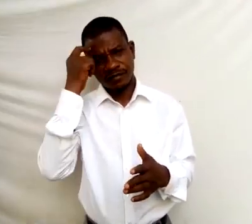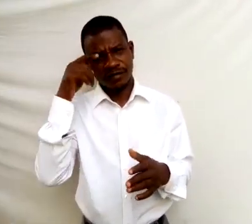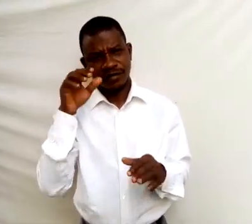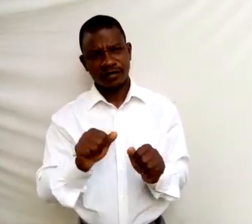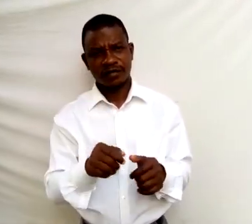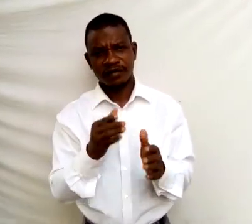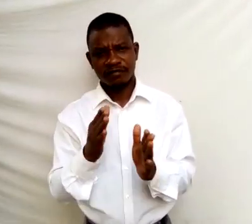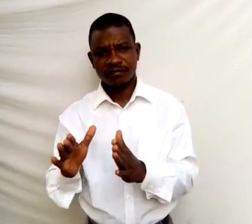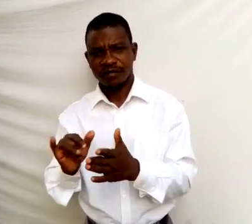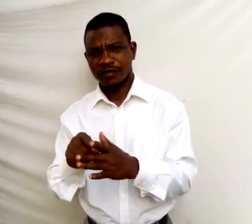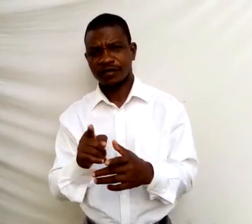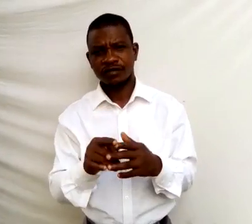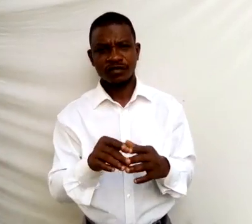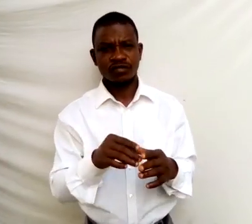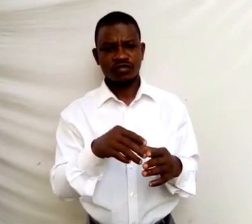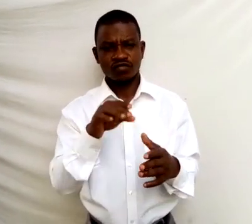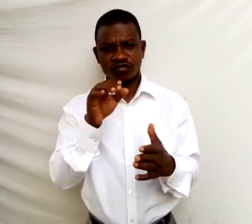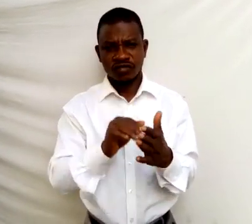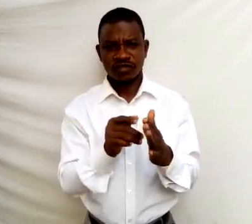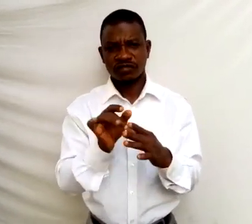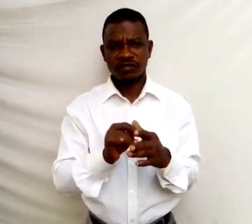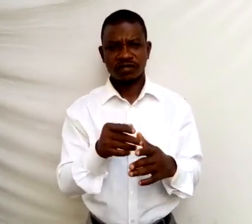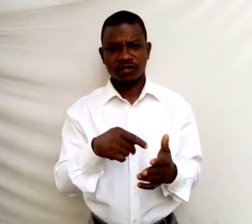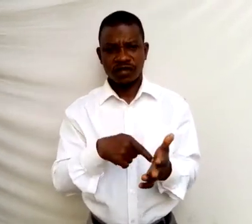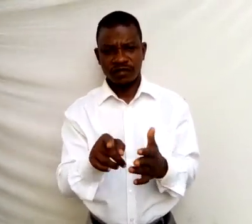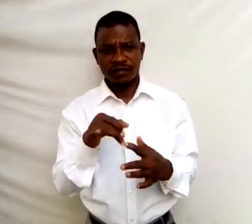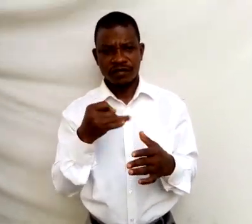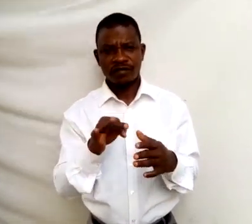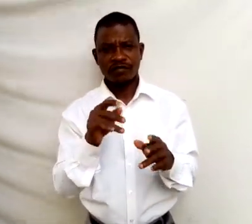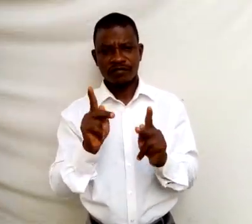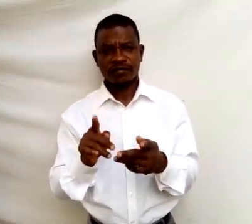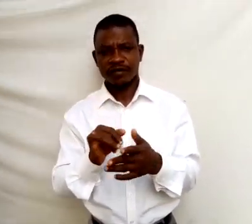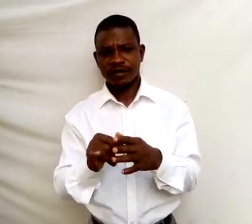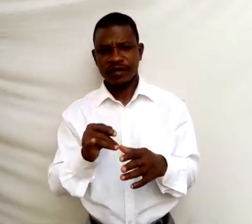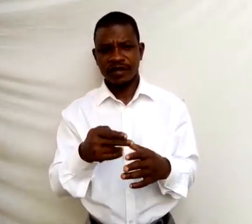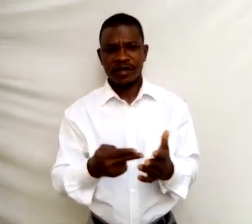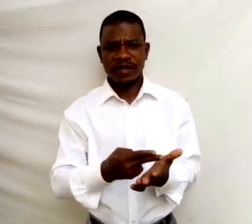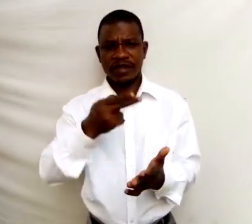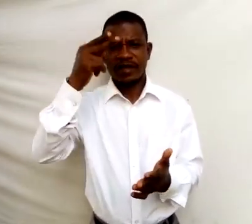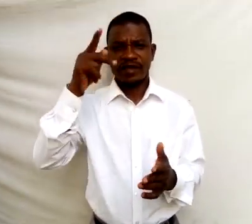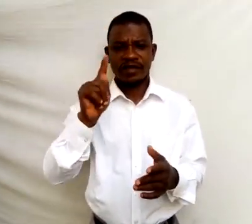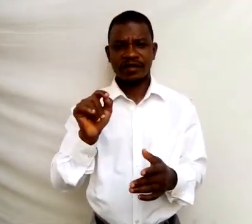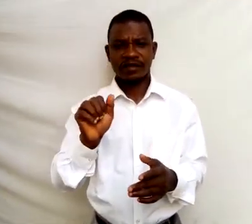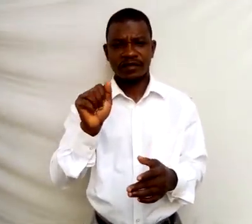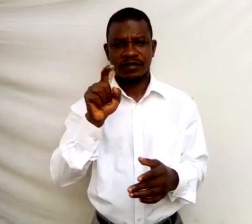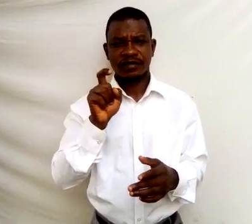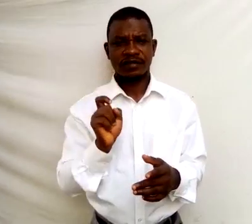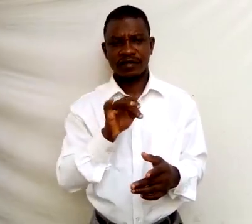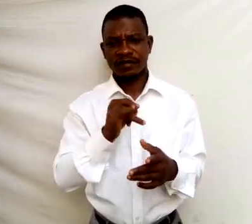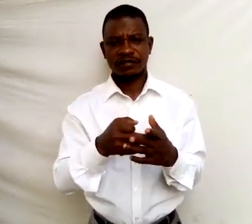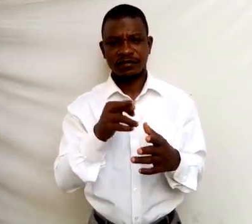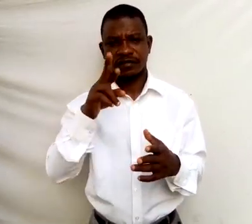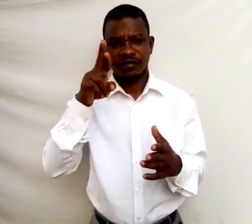to reduce the purchasing power of the people through high tax as well as reduction in